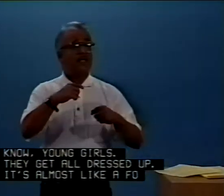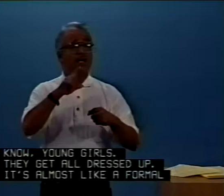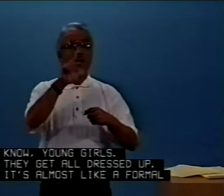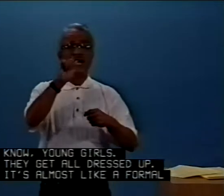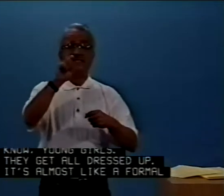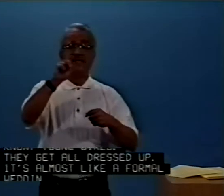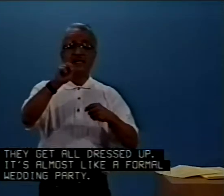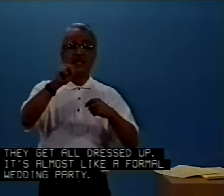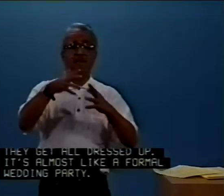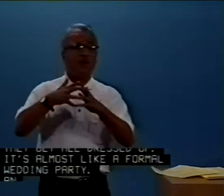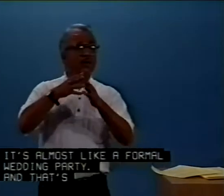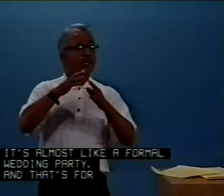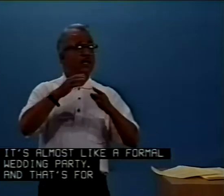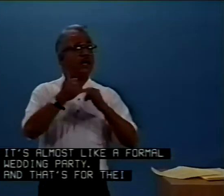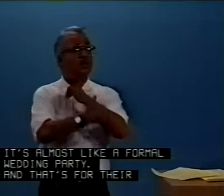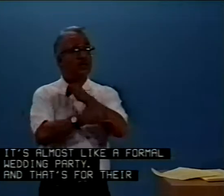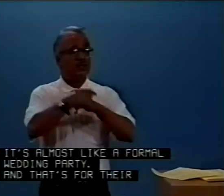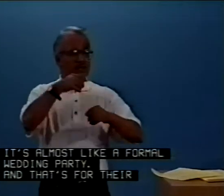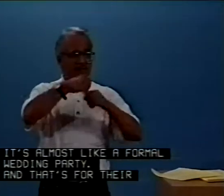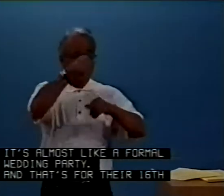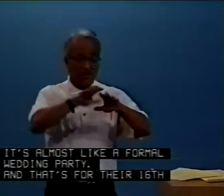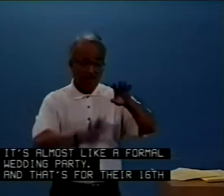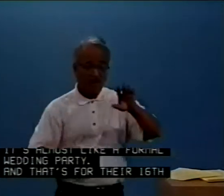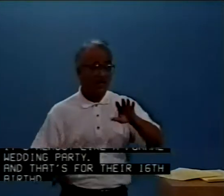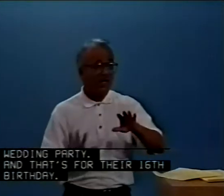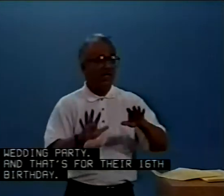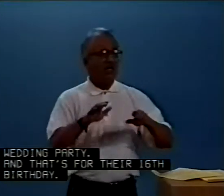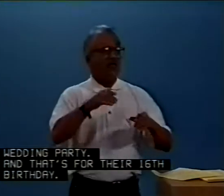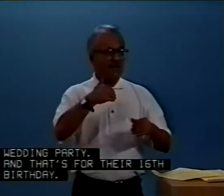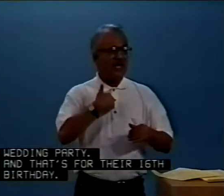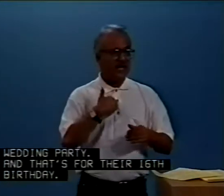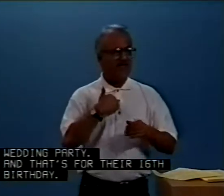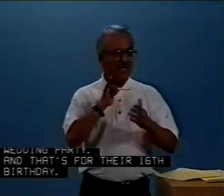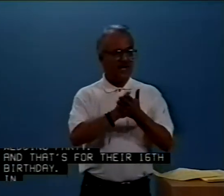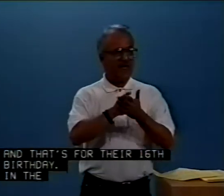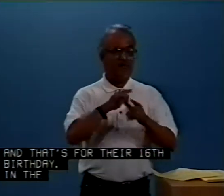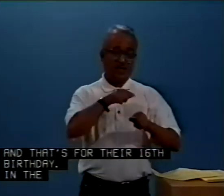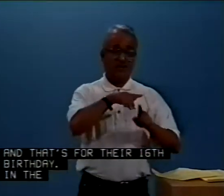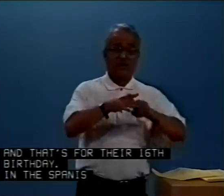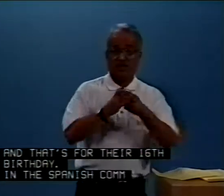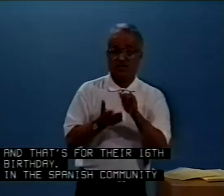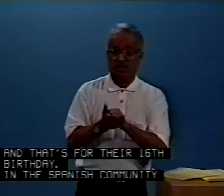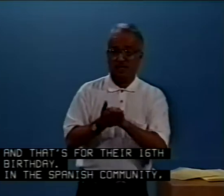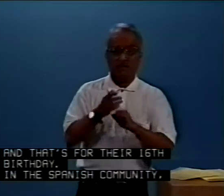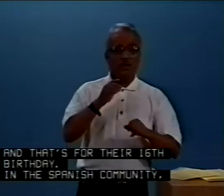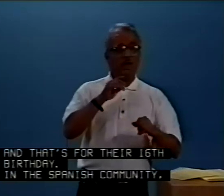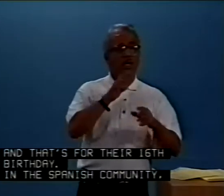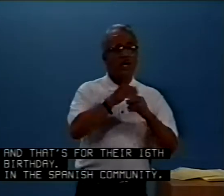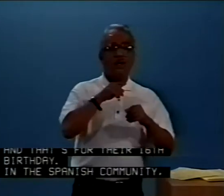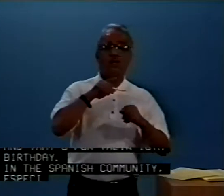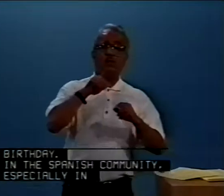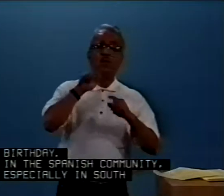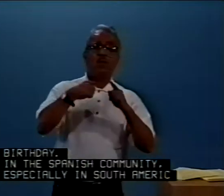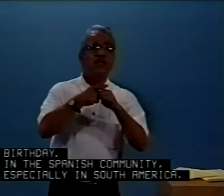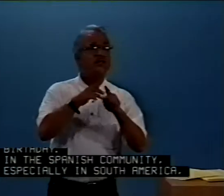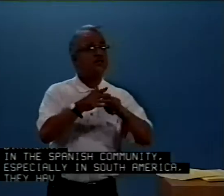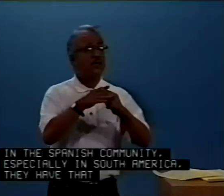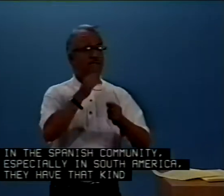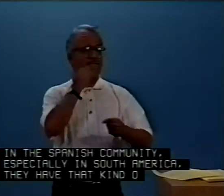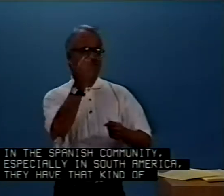Spain, or in Spanish community, especially in the South American area, they have that kind of thing, and I think it was started there.